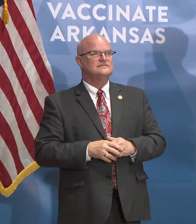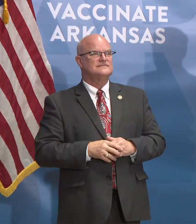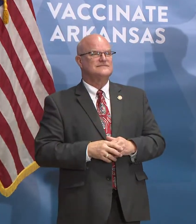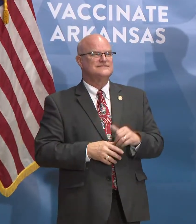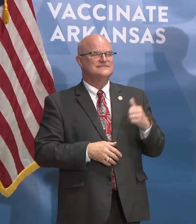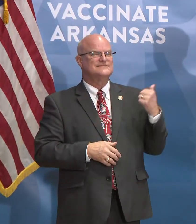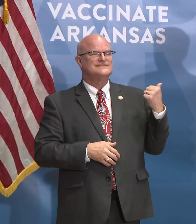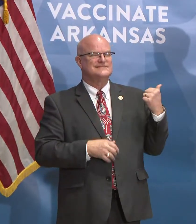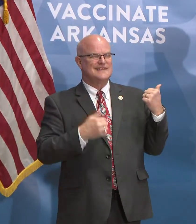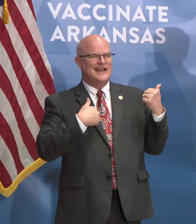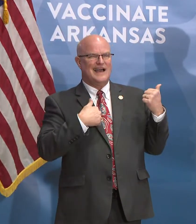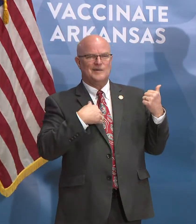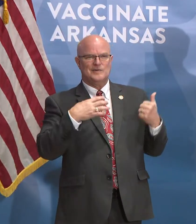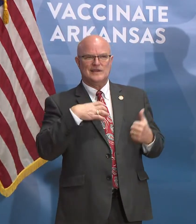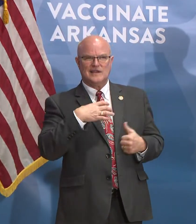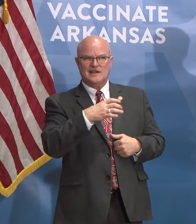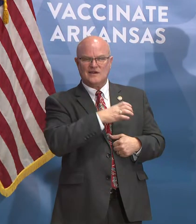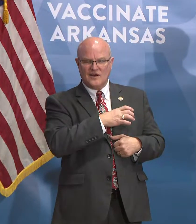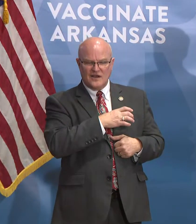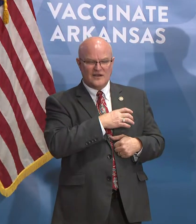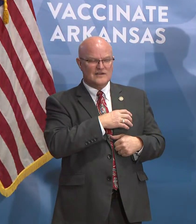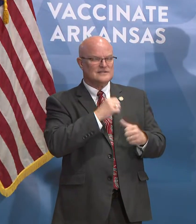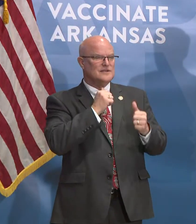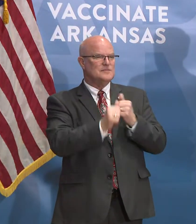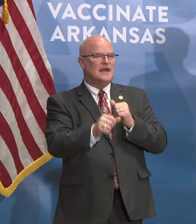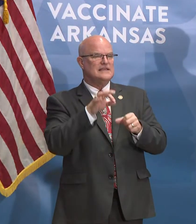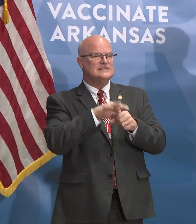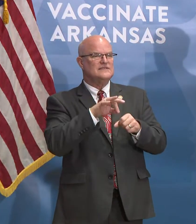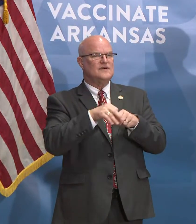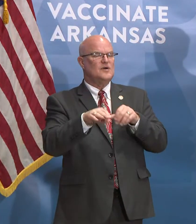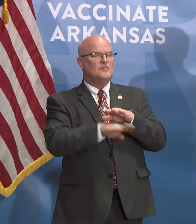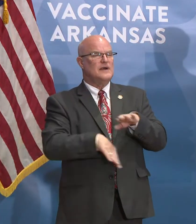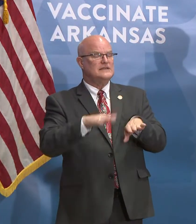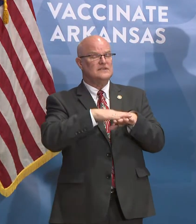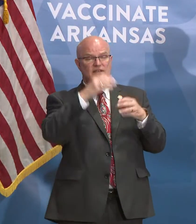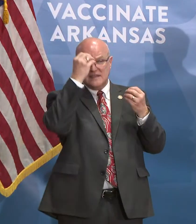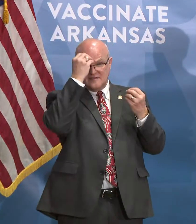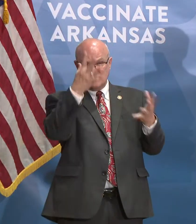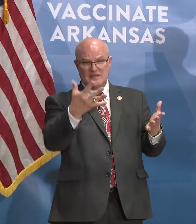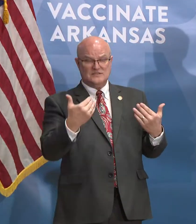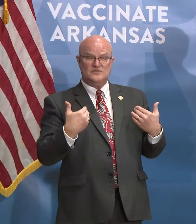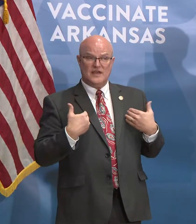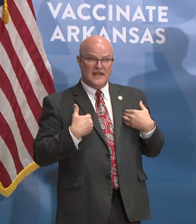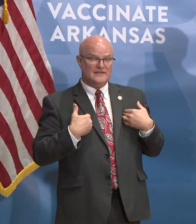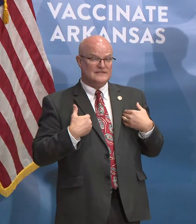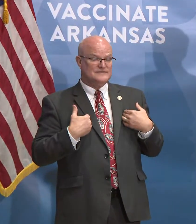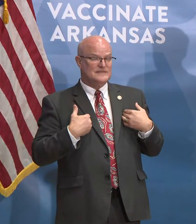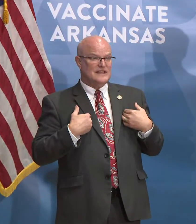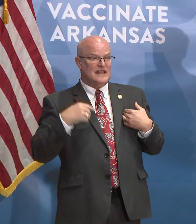When I've been in Congress, you cast a vote based upon all the information you have.